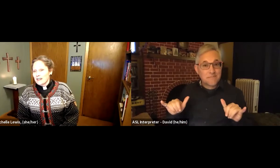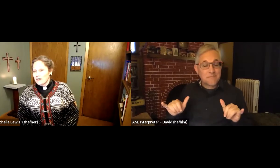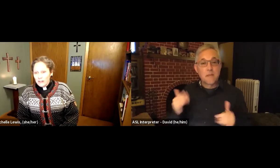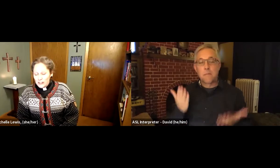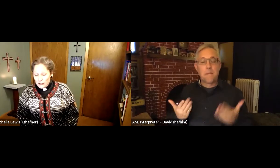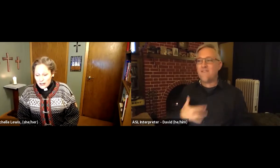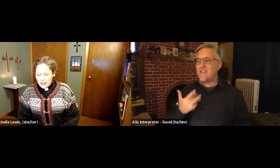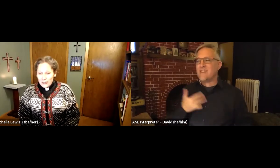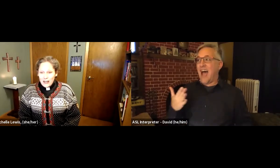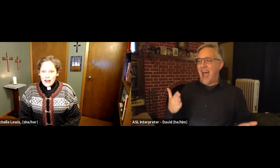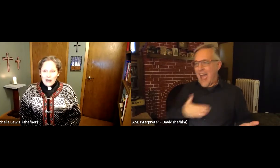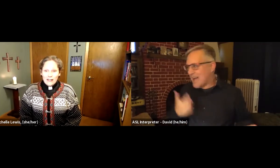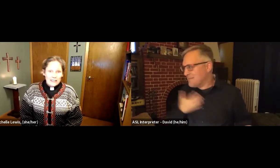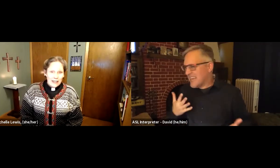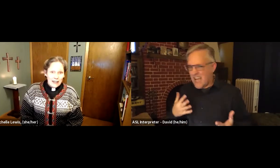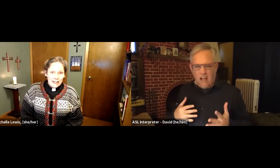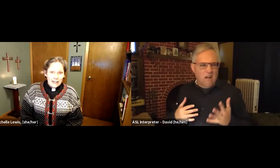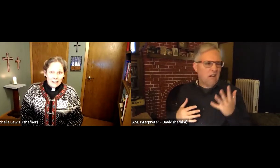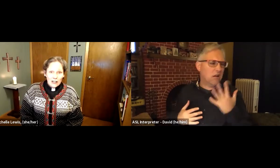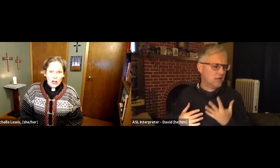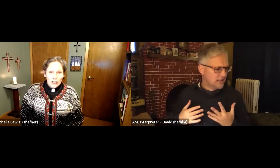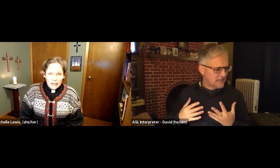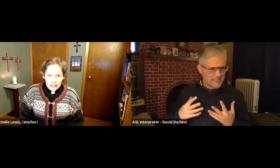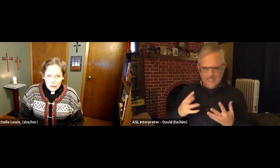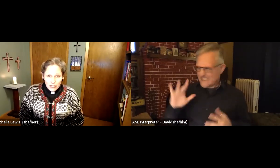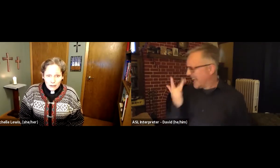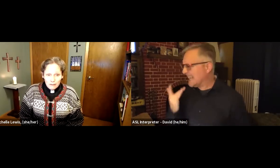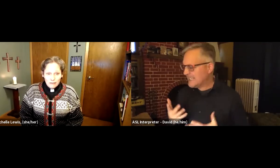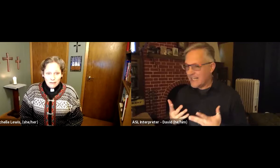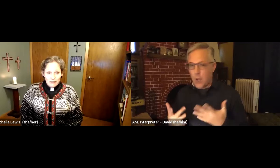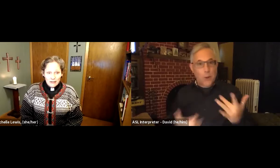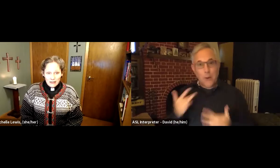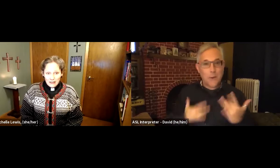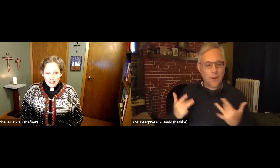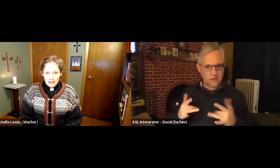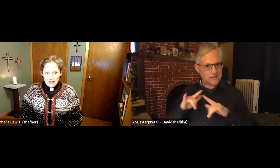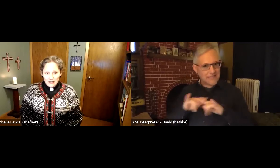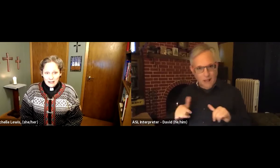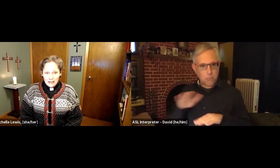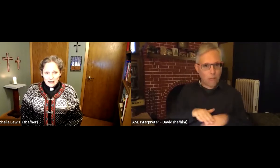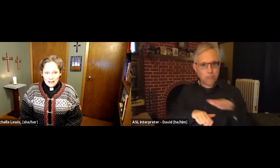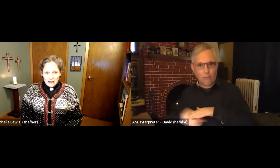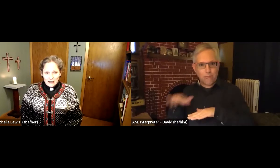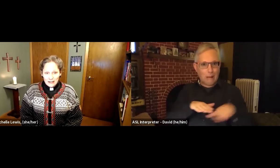and frustrated and excited all at the same time.